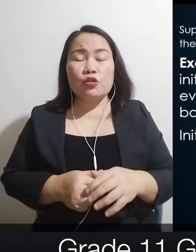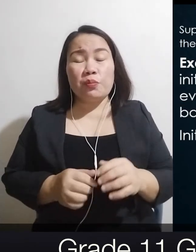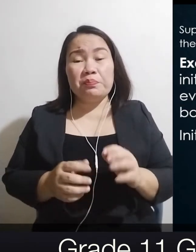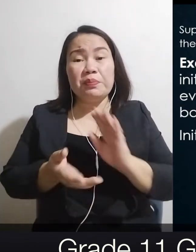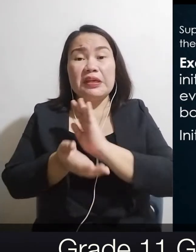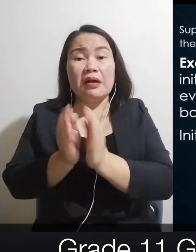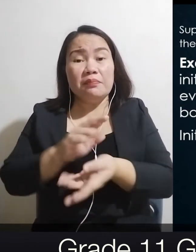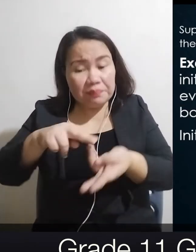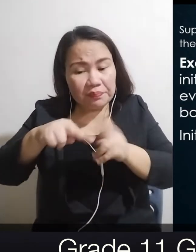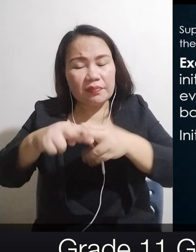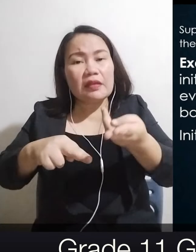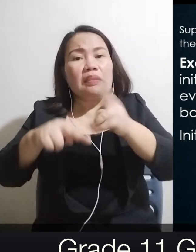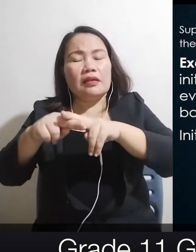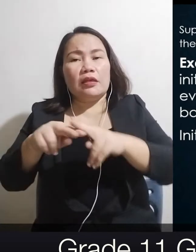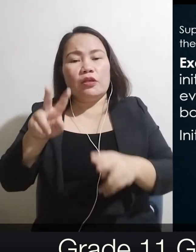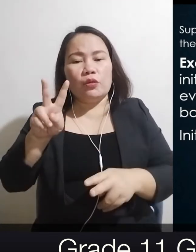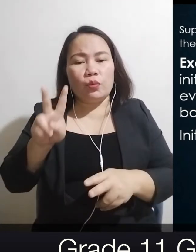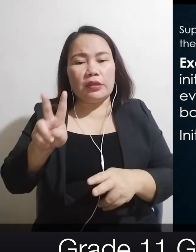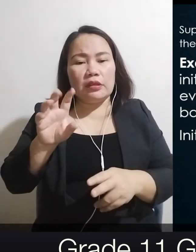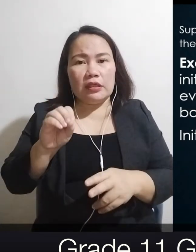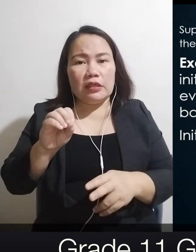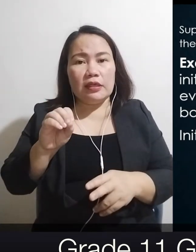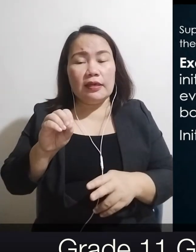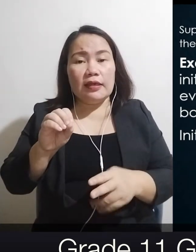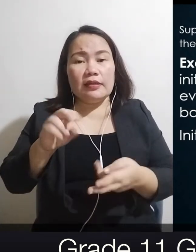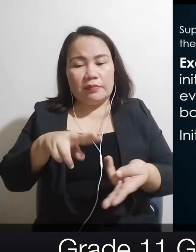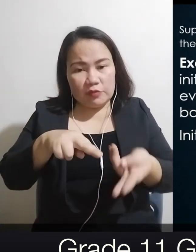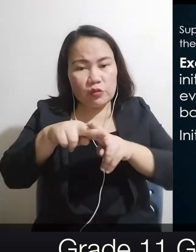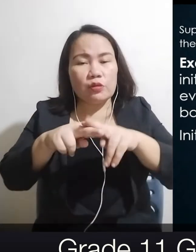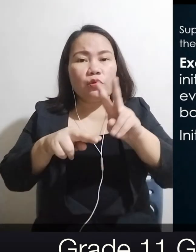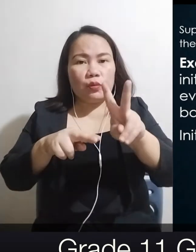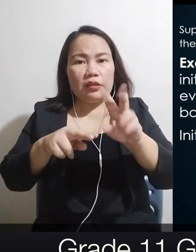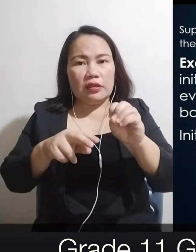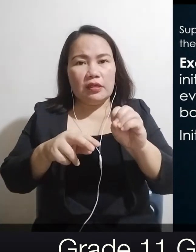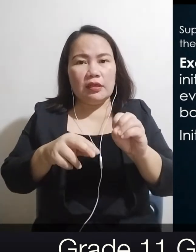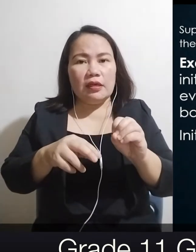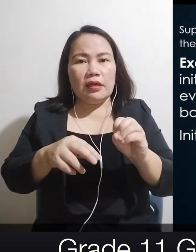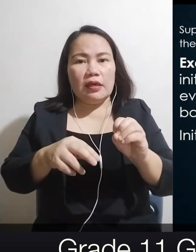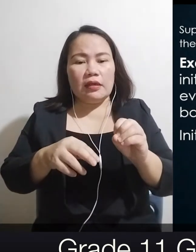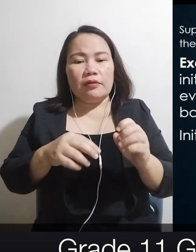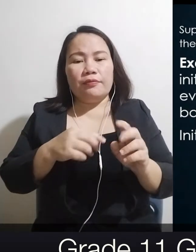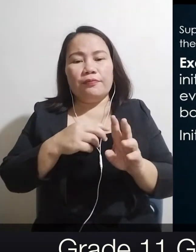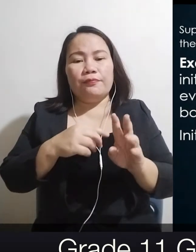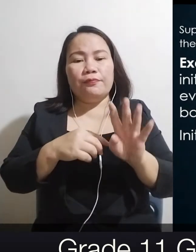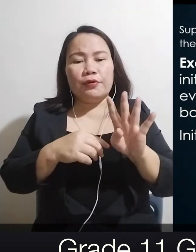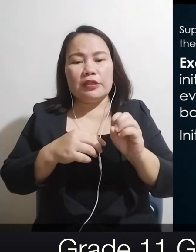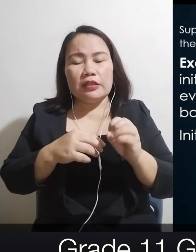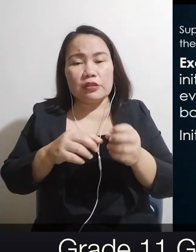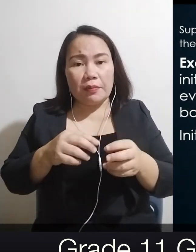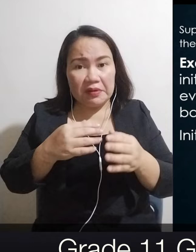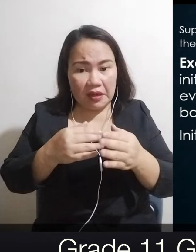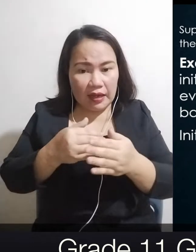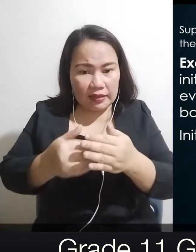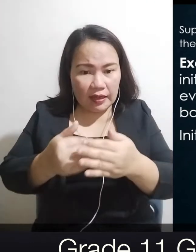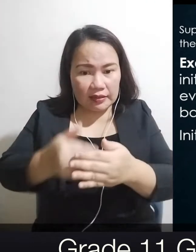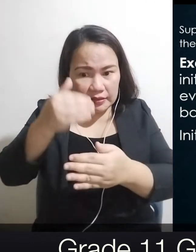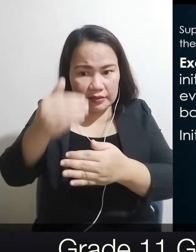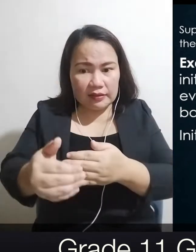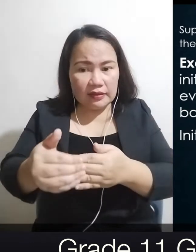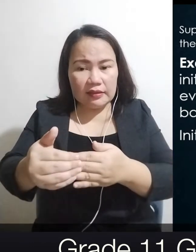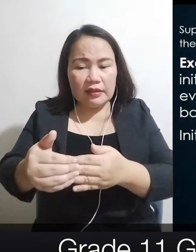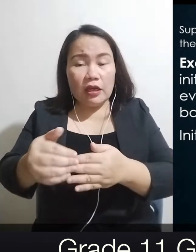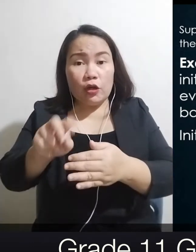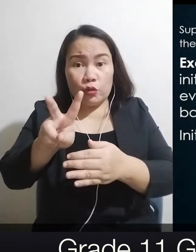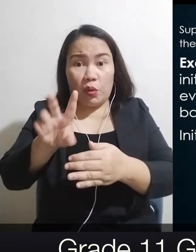is 40 because 20 times to that is 40. So pagdating ng 200 hours, dodoble na naman yung 40 na yun, so